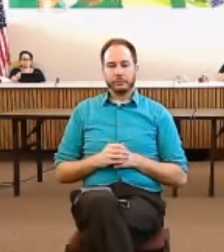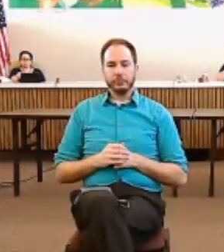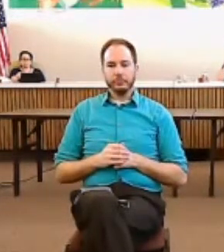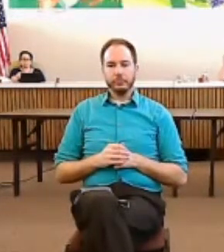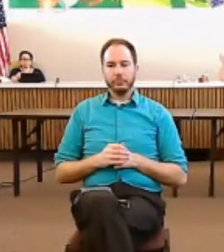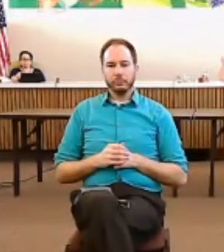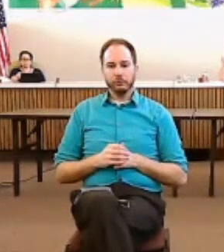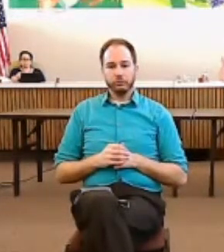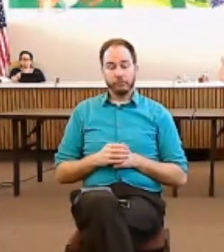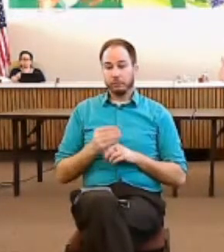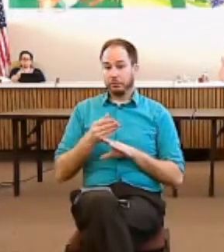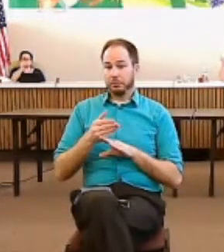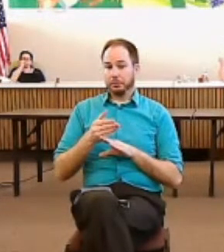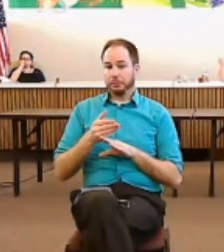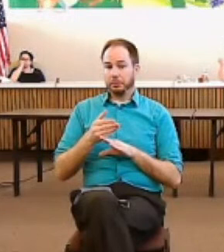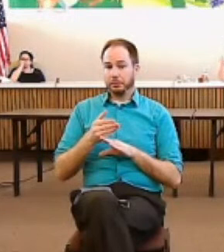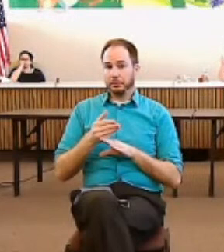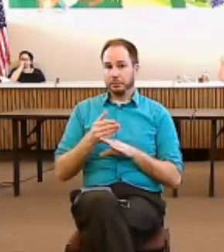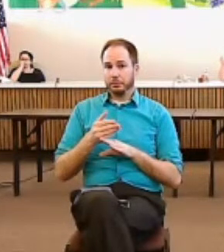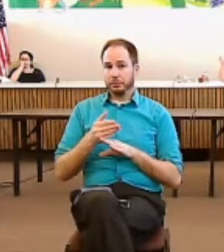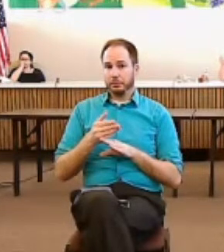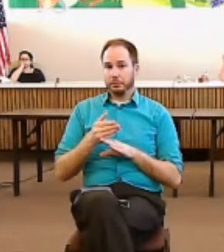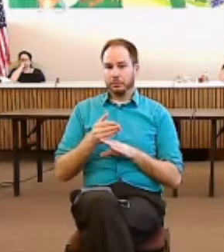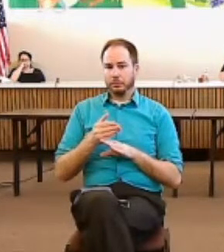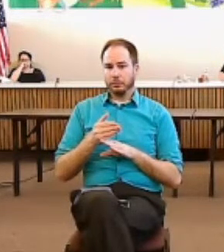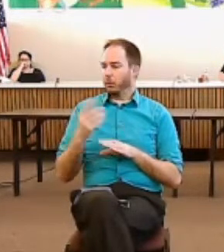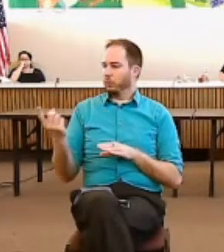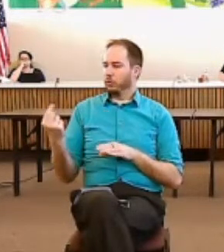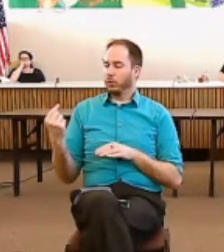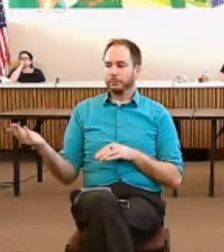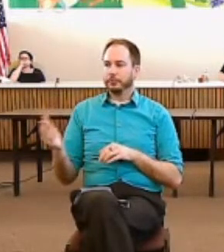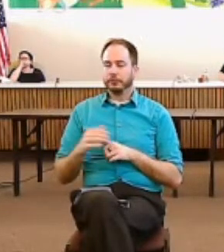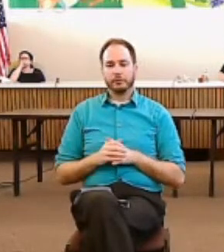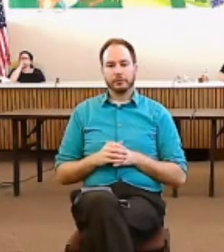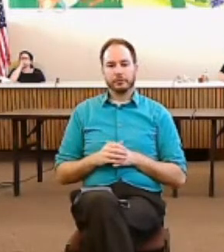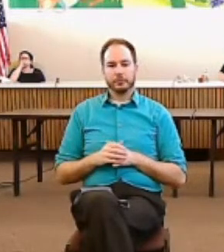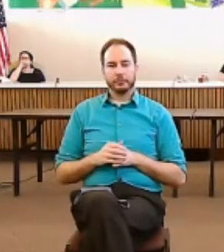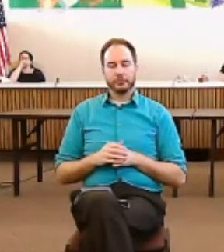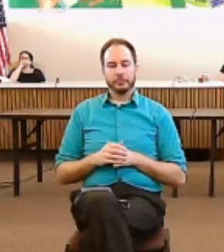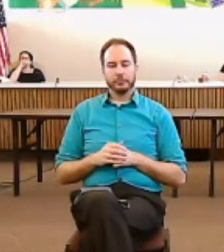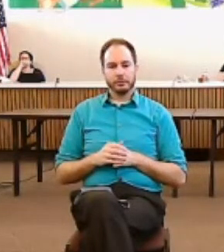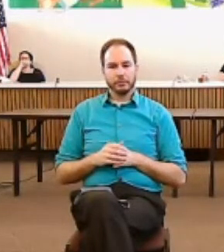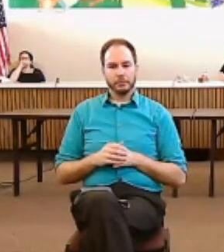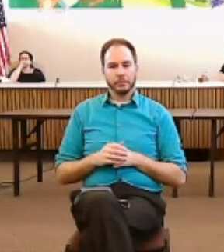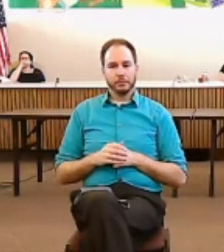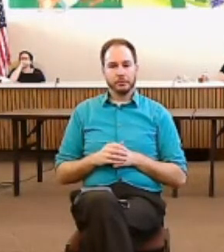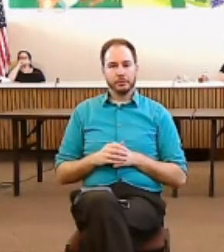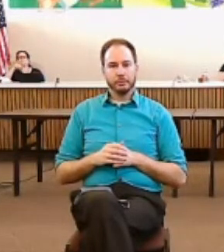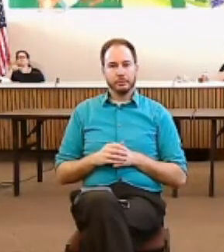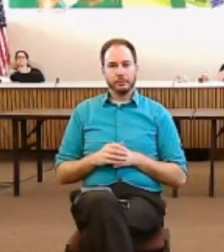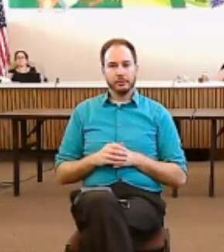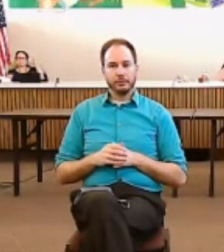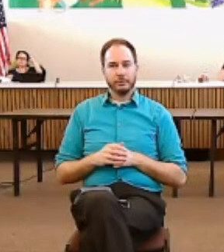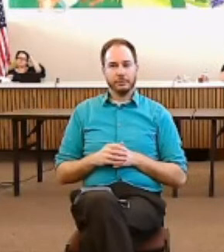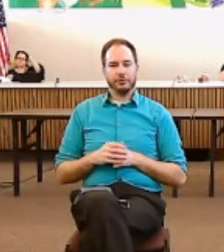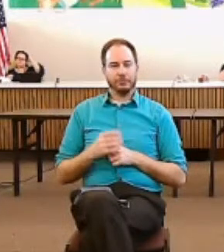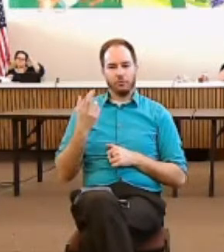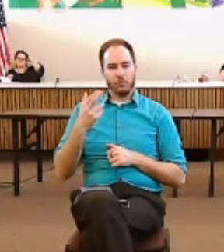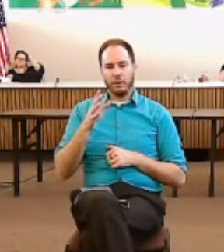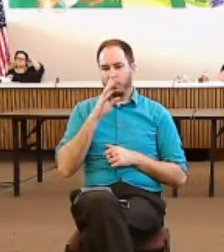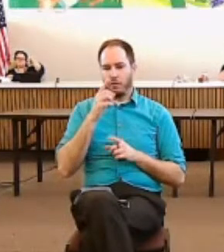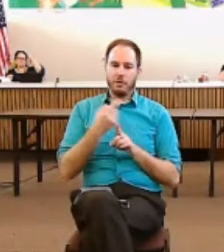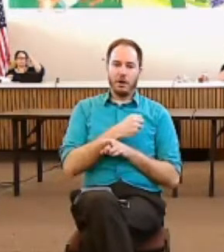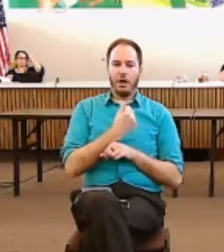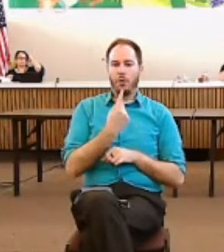Yep. Actually, you haven't been up for this one. Go ahead. Yep. I was gonna say before I have you come back up, but then I realized you spoke